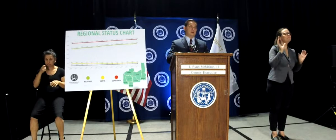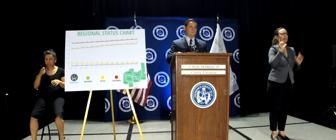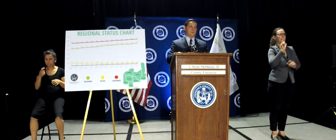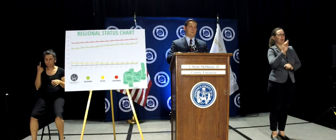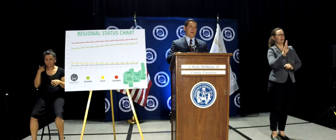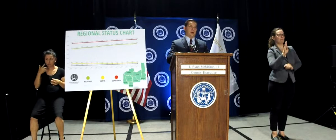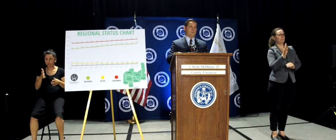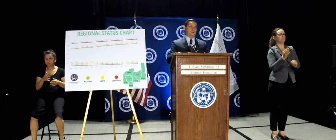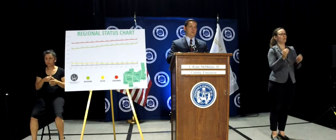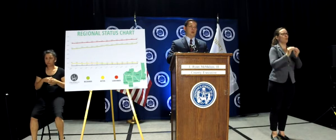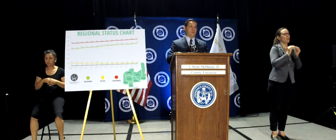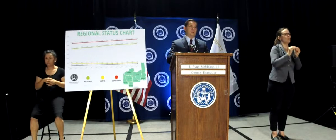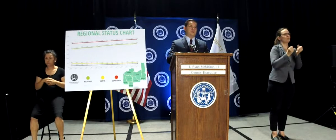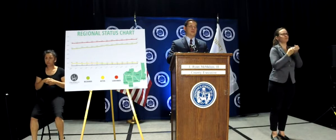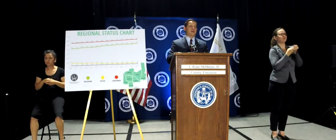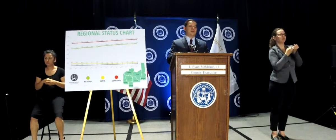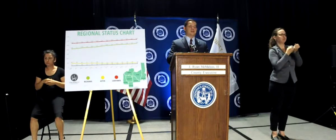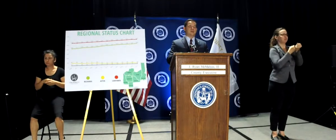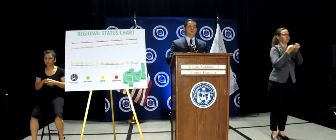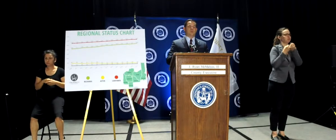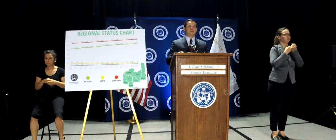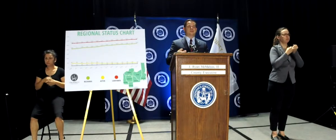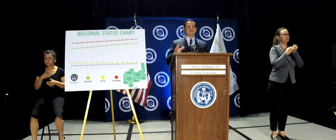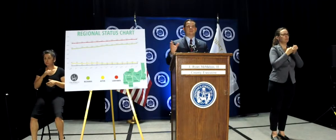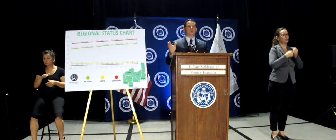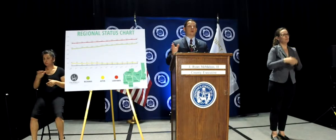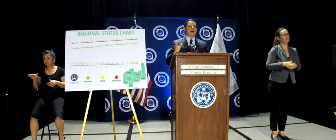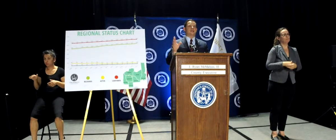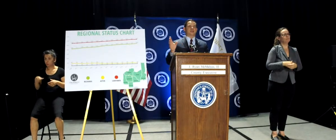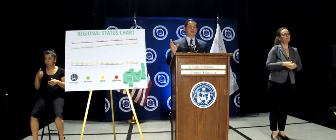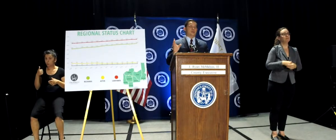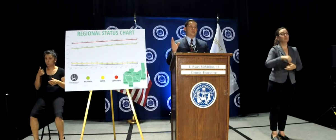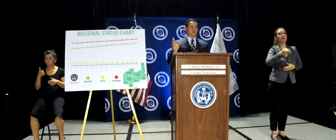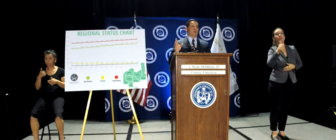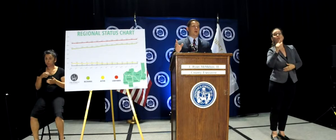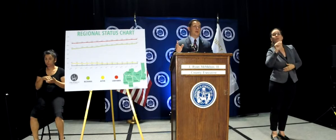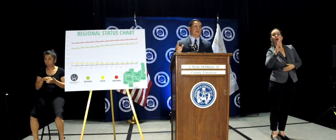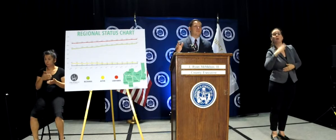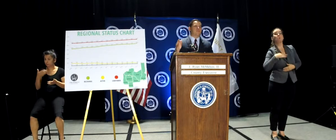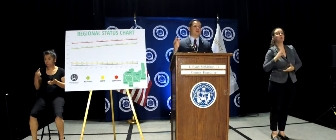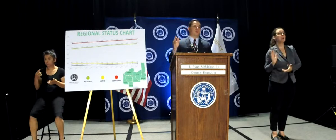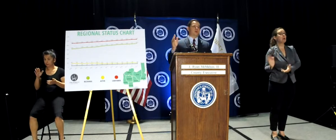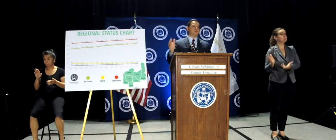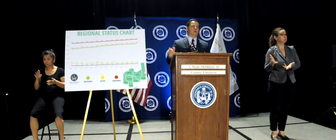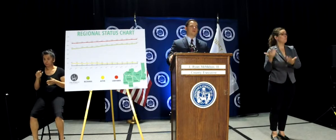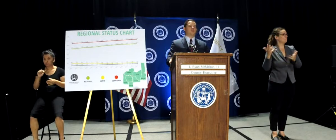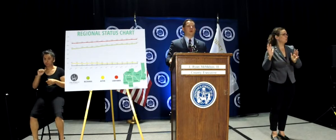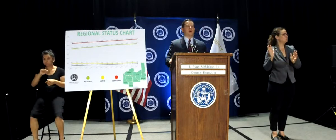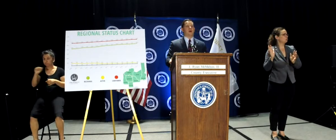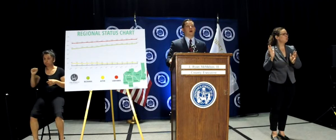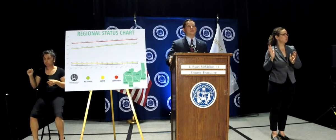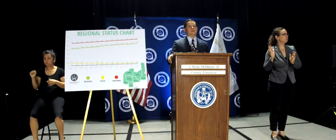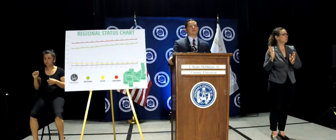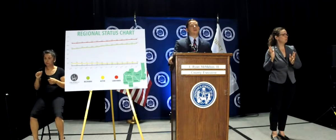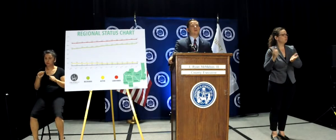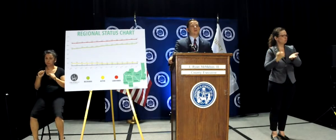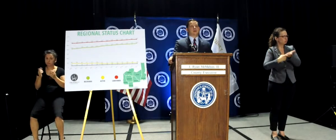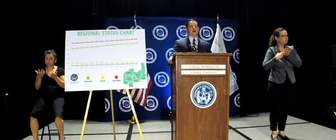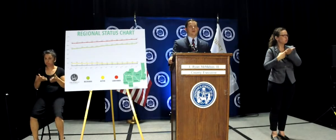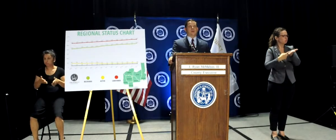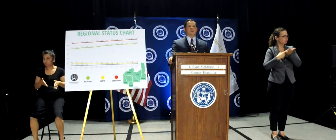testing labs and companies, a little more non-traditional in the way that they bill. It's more of a direct cost